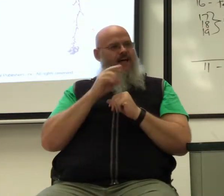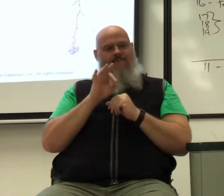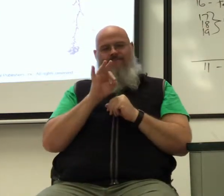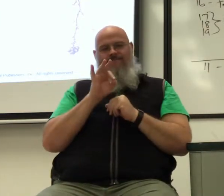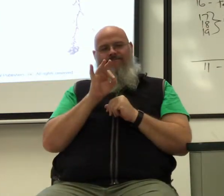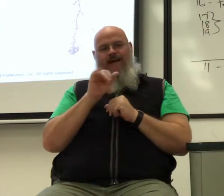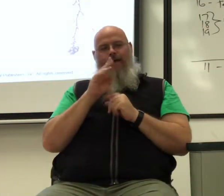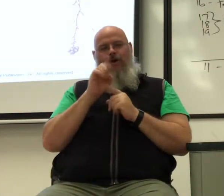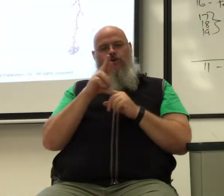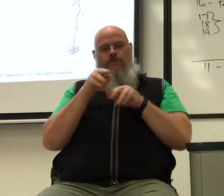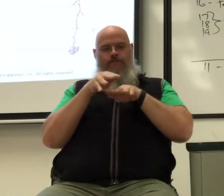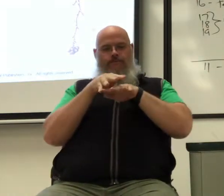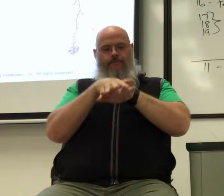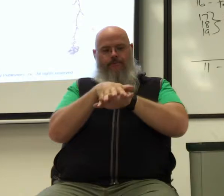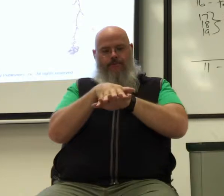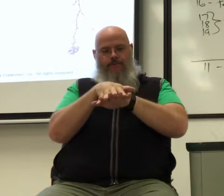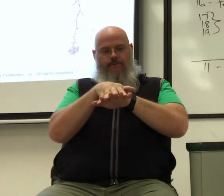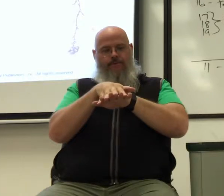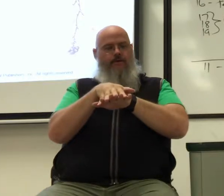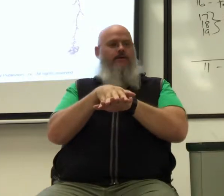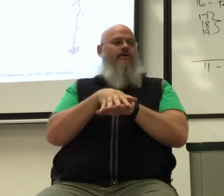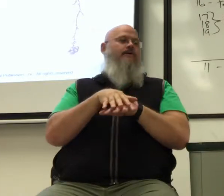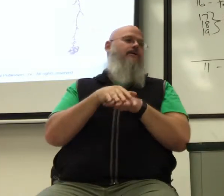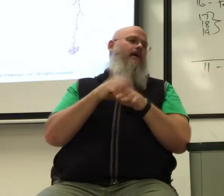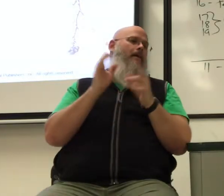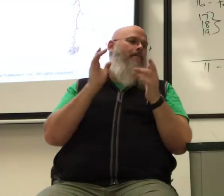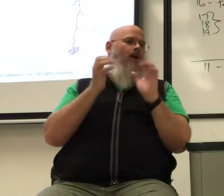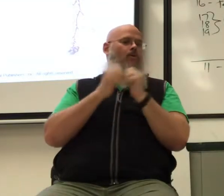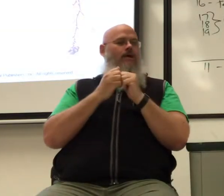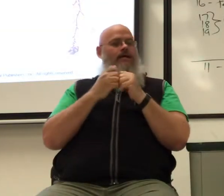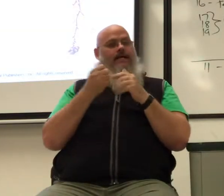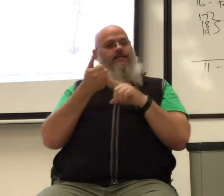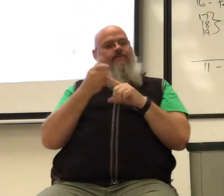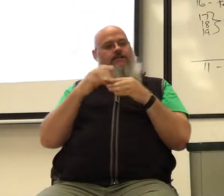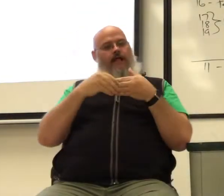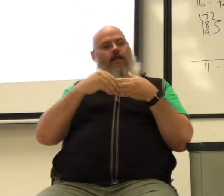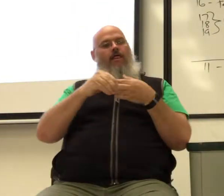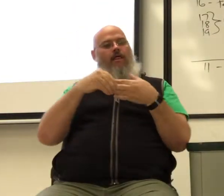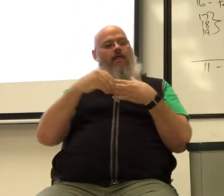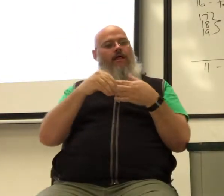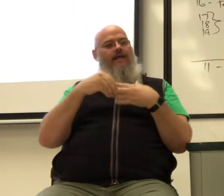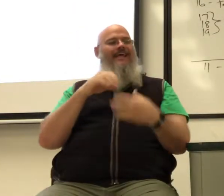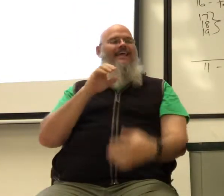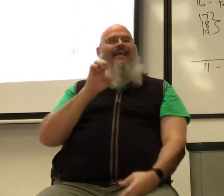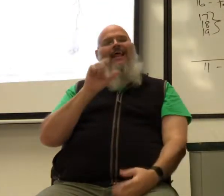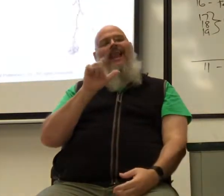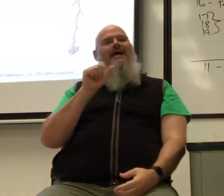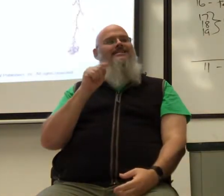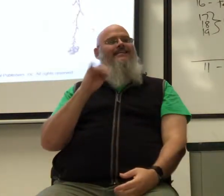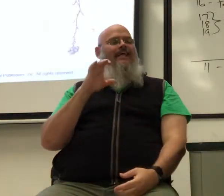fibers versus elastic fibers.